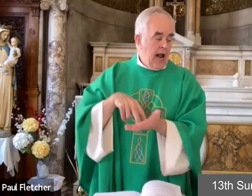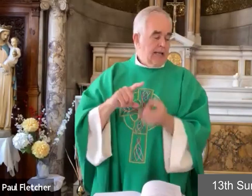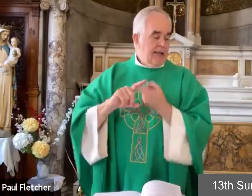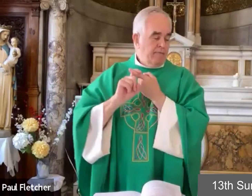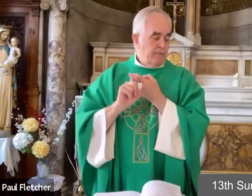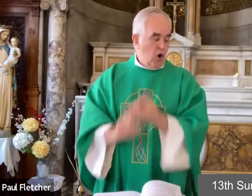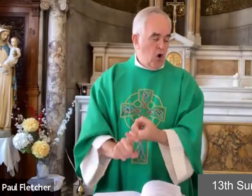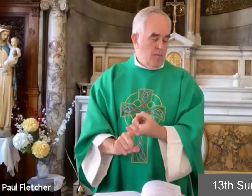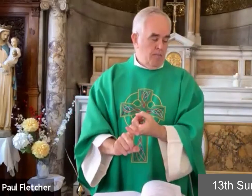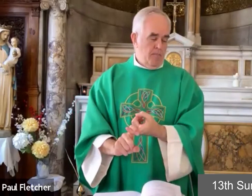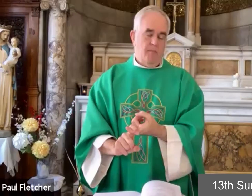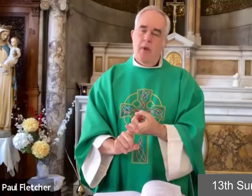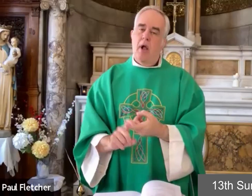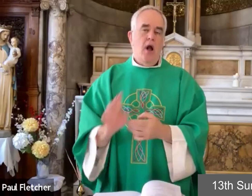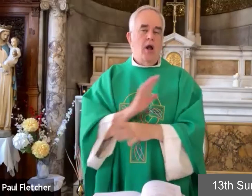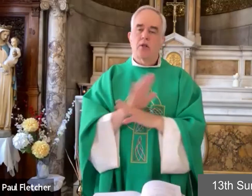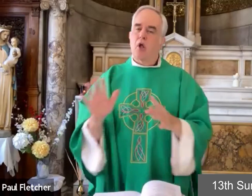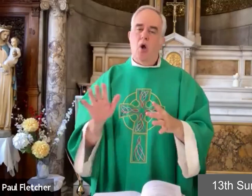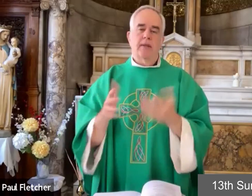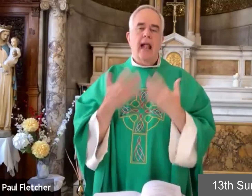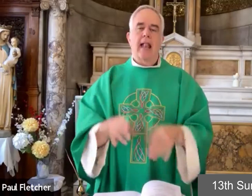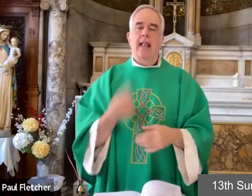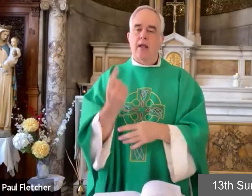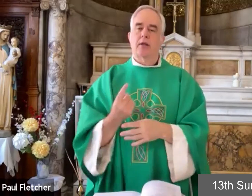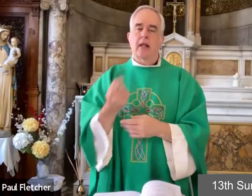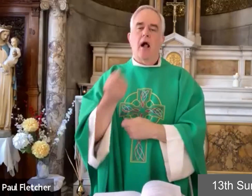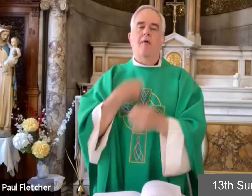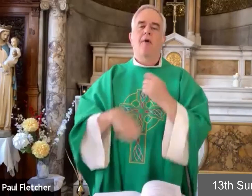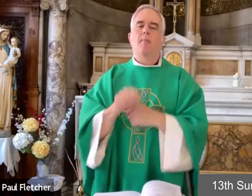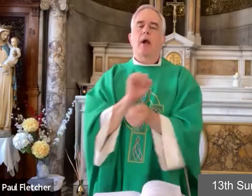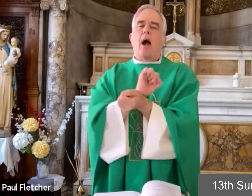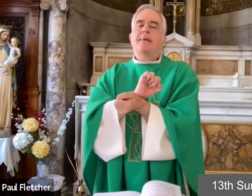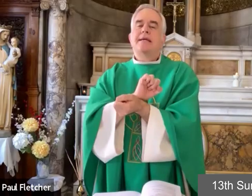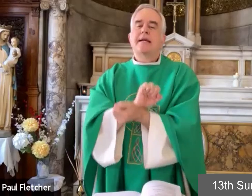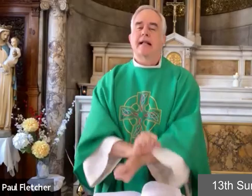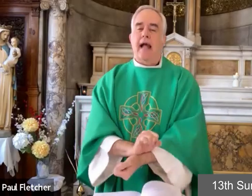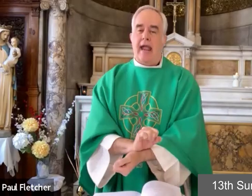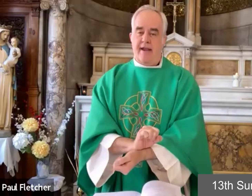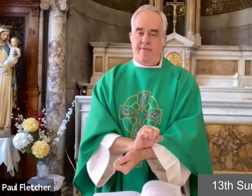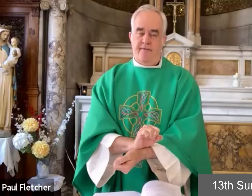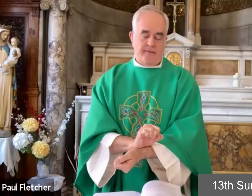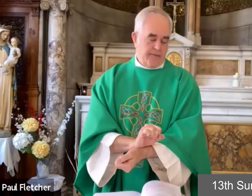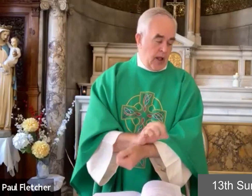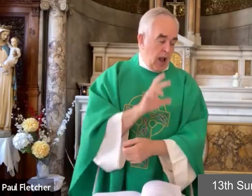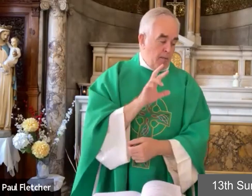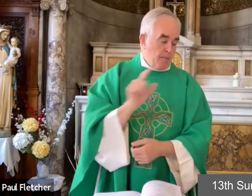Stand firm. Don't let the staff become slaves,